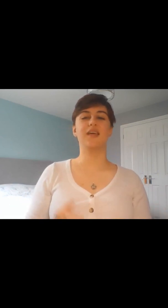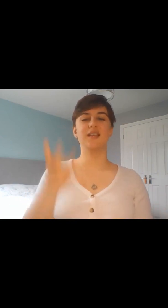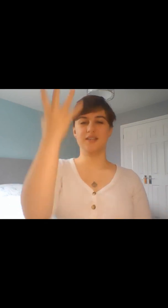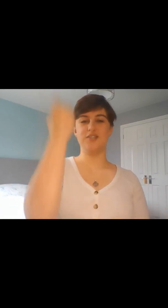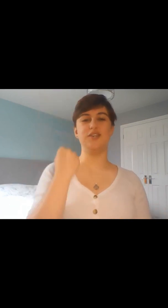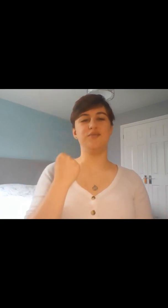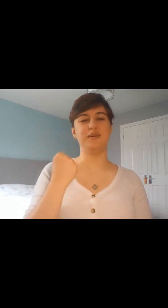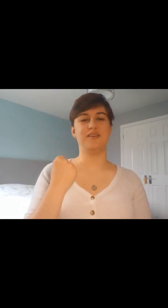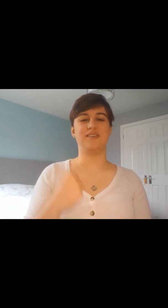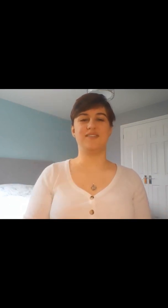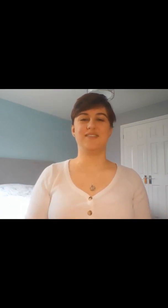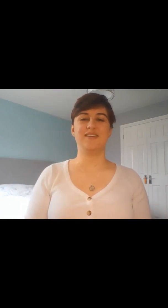achievement,